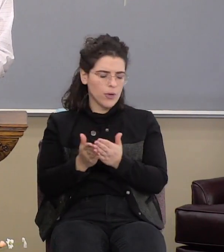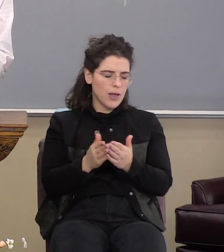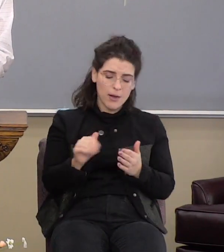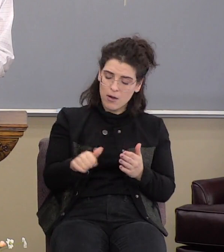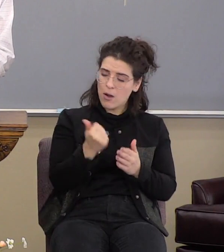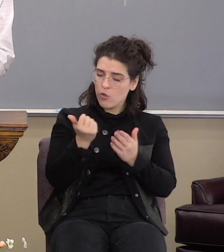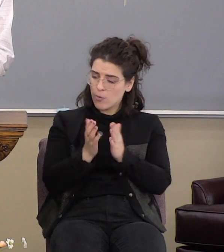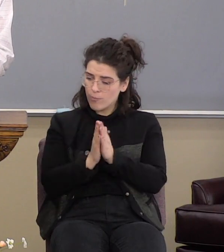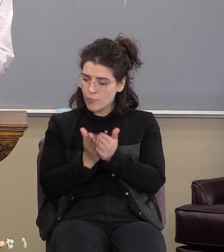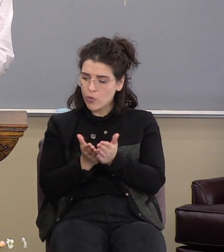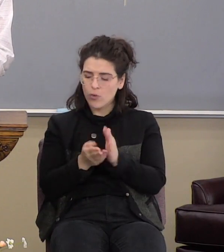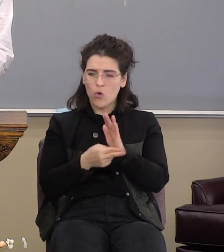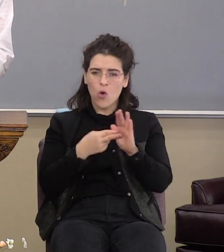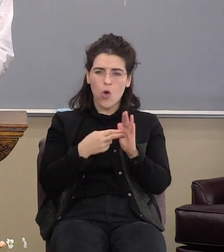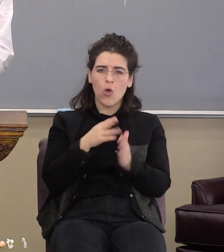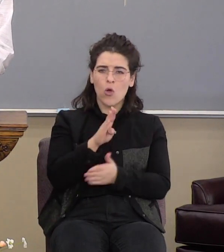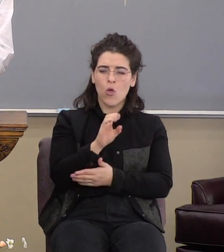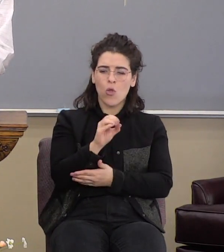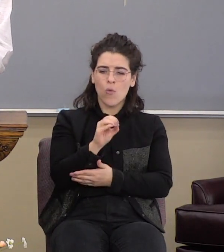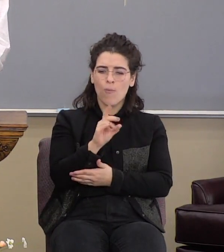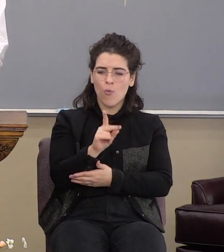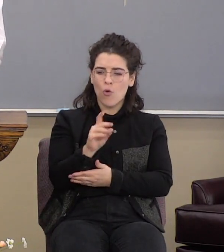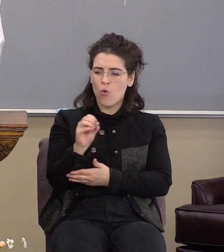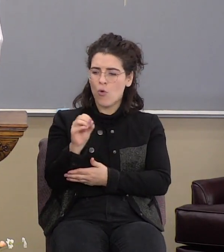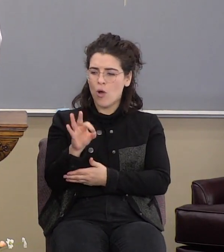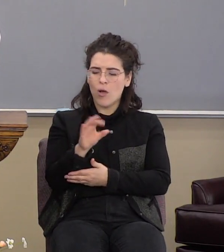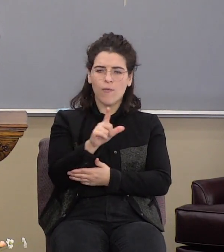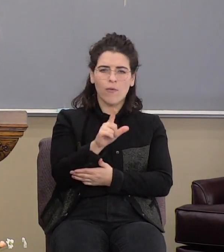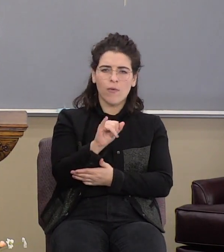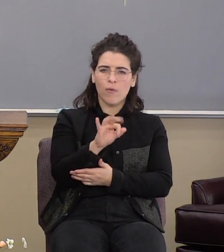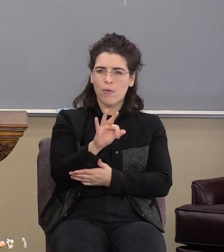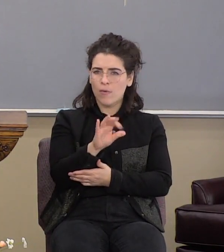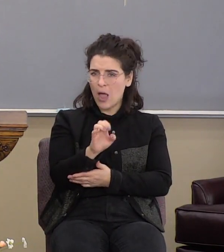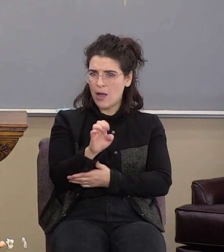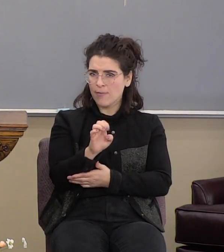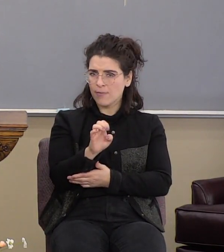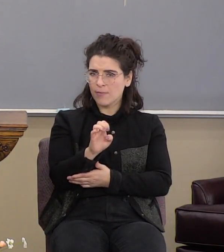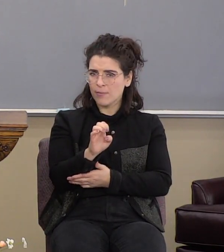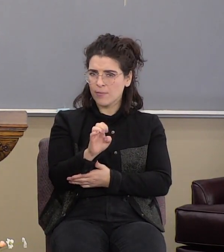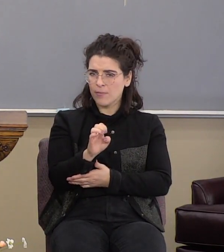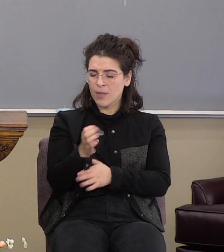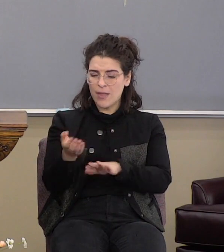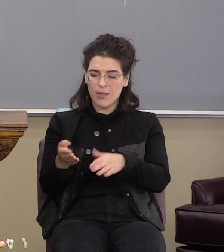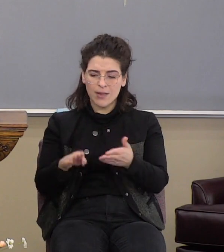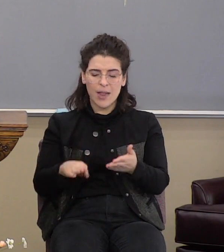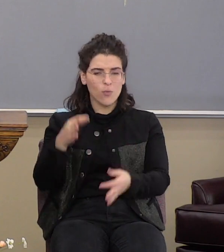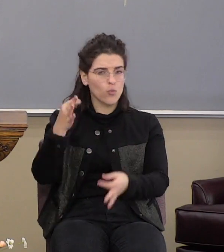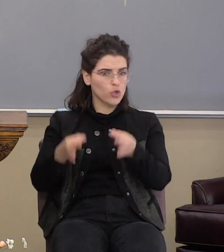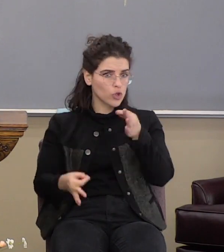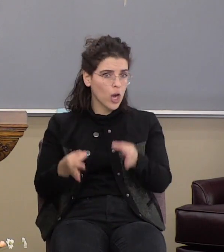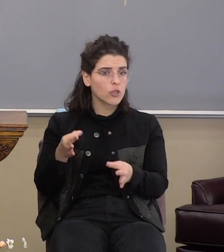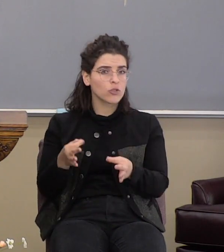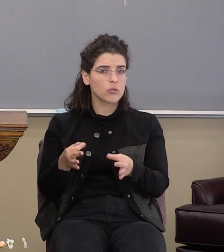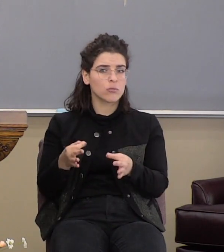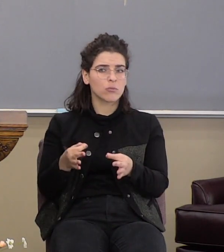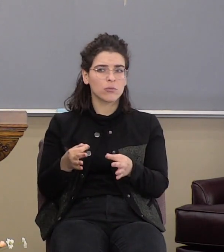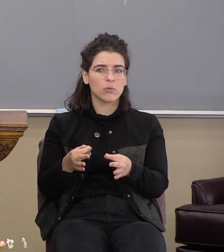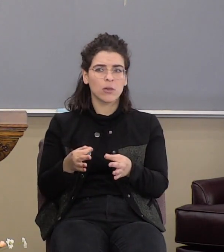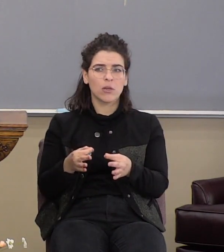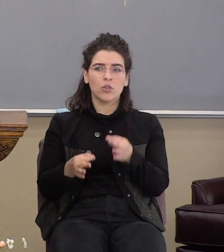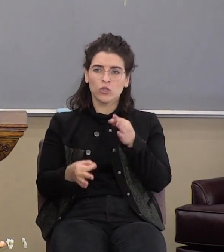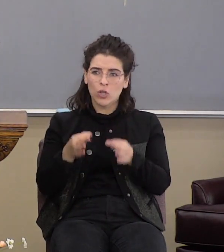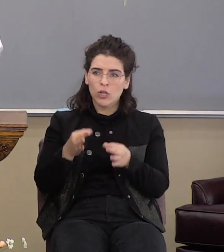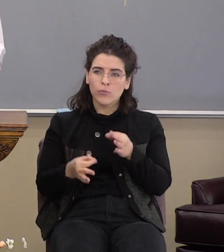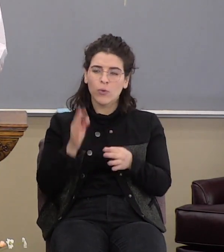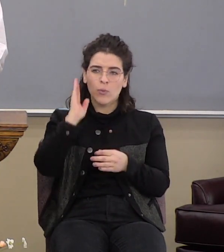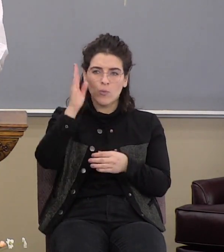book of life. And the dead were judged." Now tuck that away, judgment, and we're going to explain why Jesus